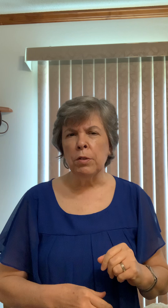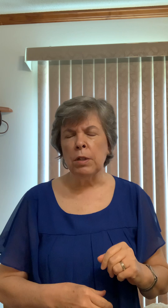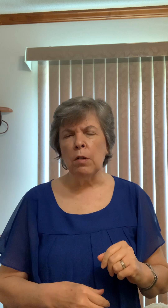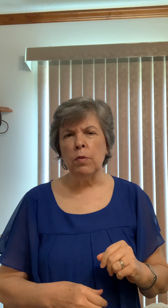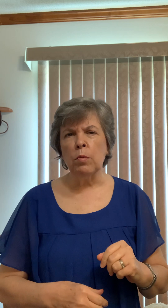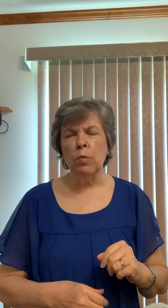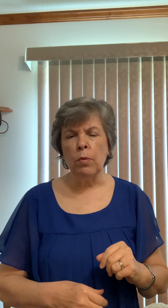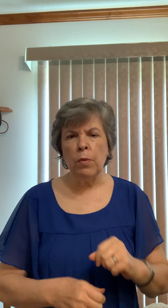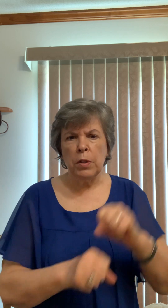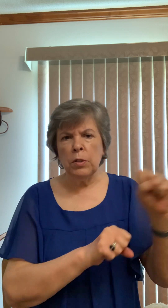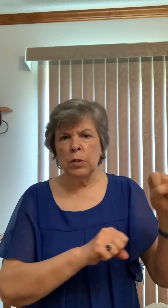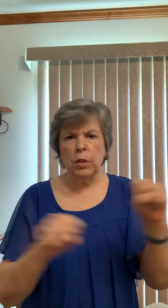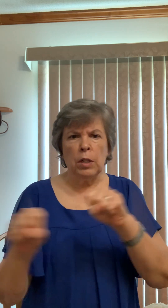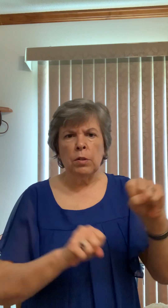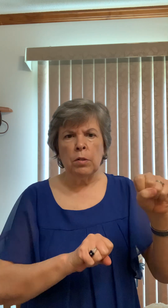Now this is thunder.